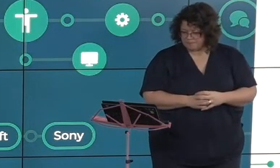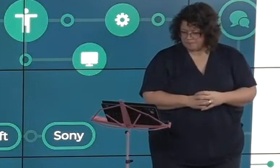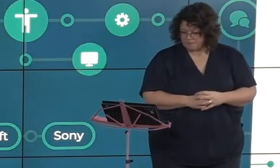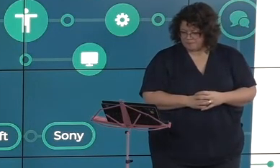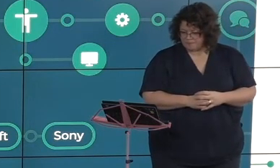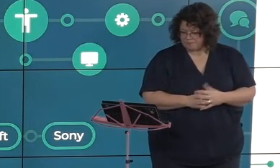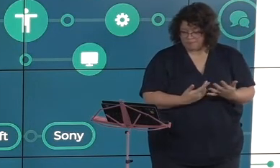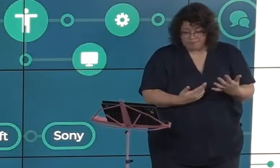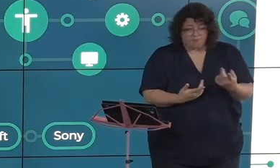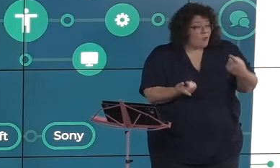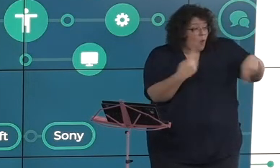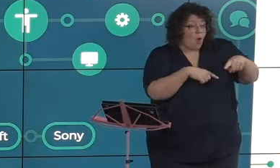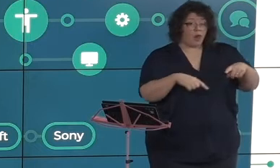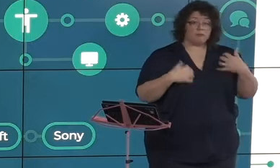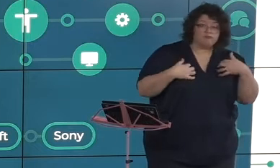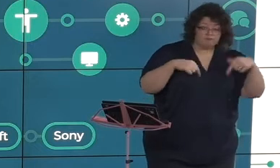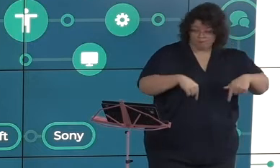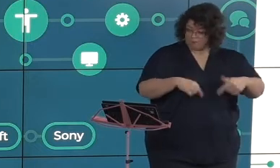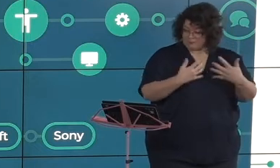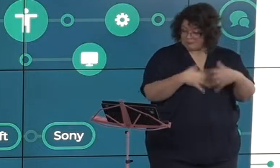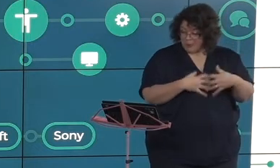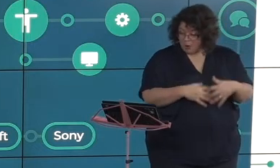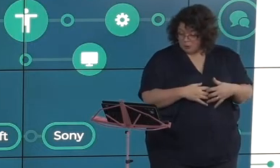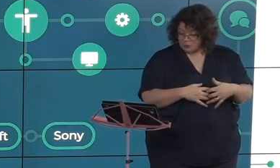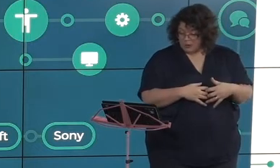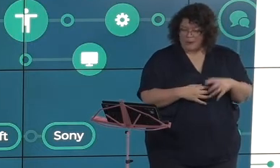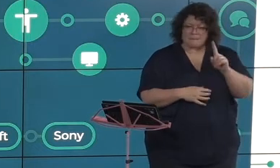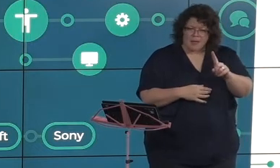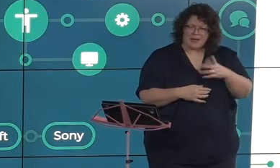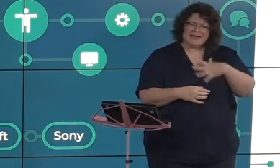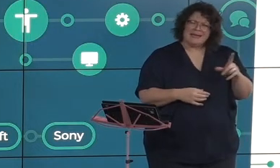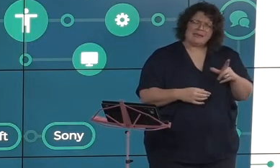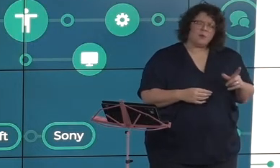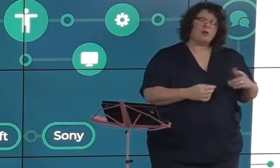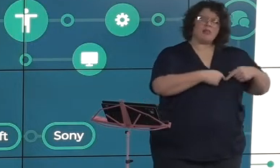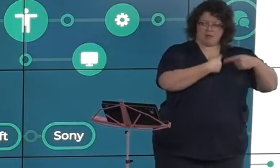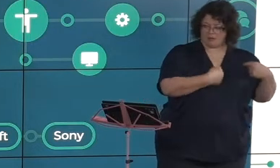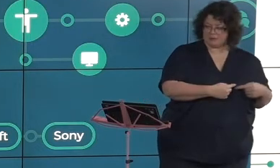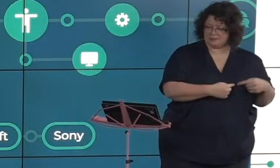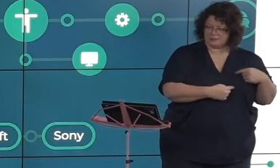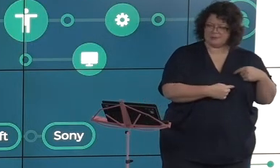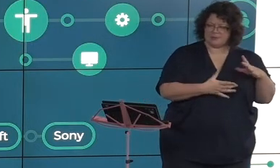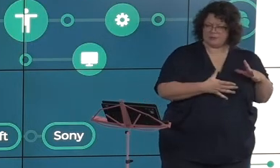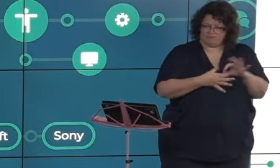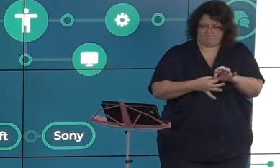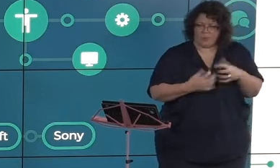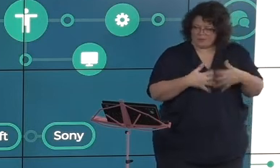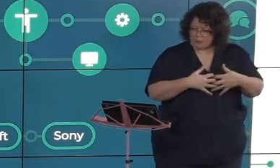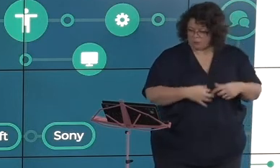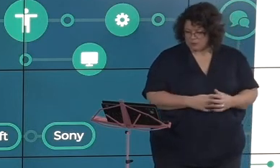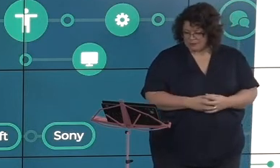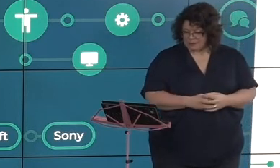of both. Maya Angelou, who I am a big fan of, yeah, she's amazing. She was